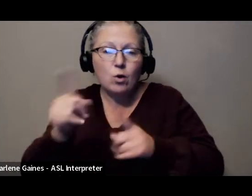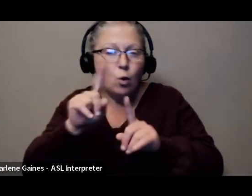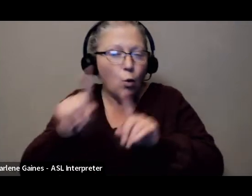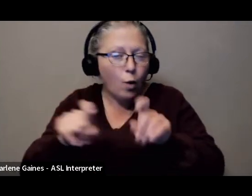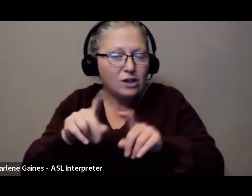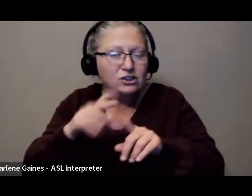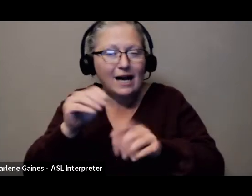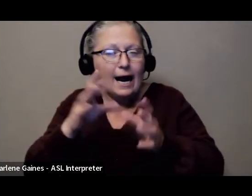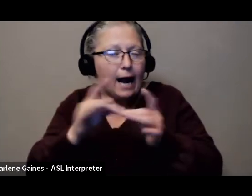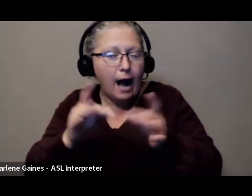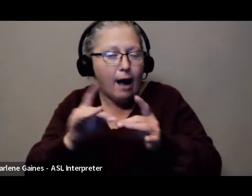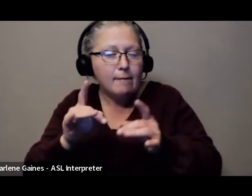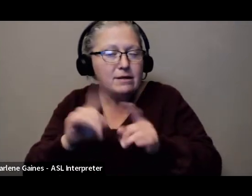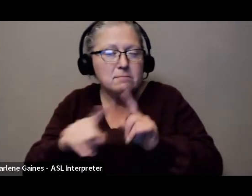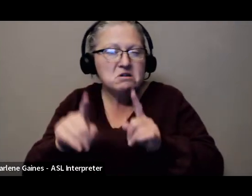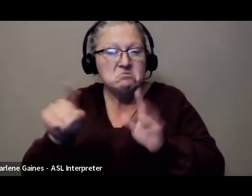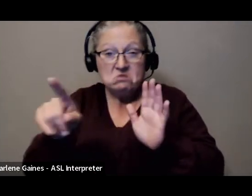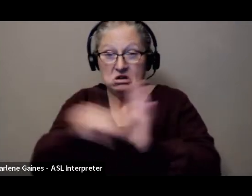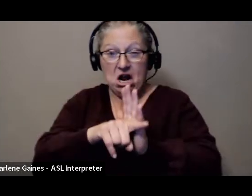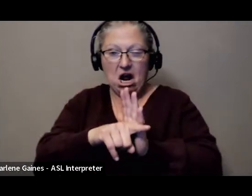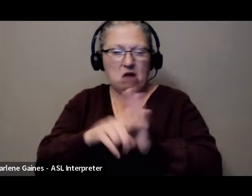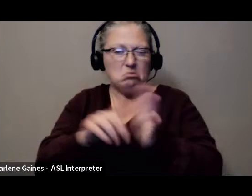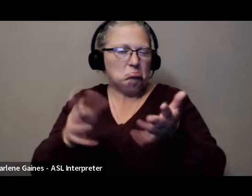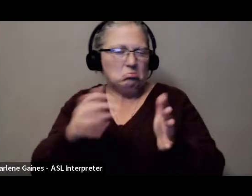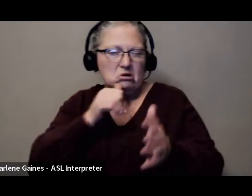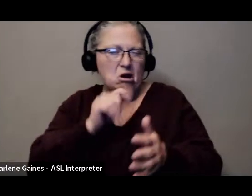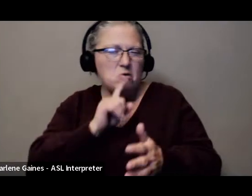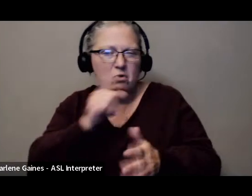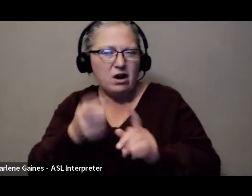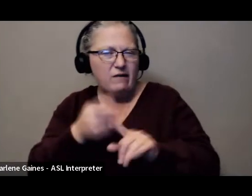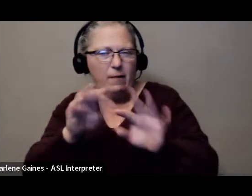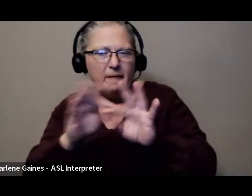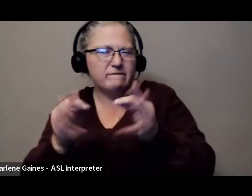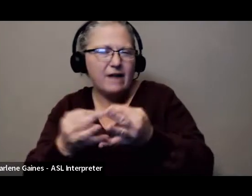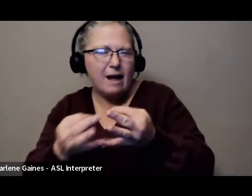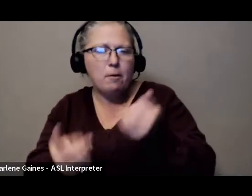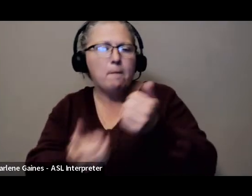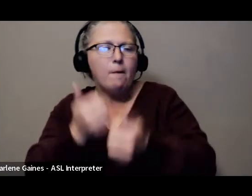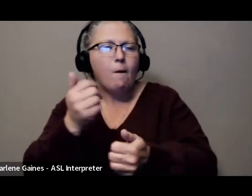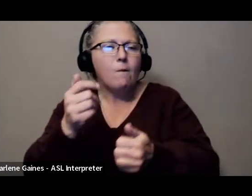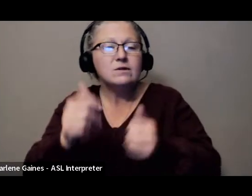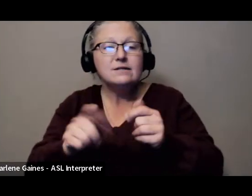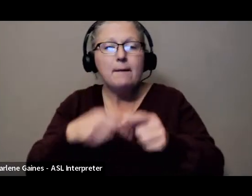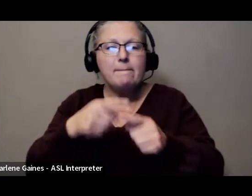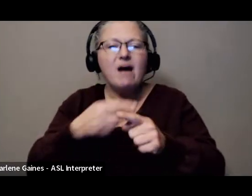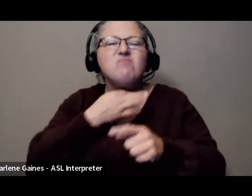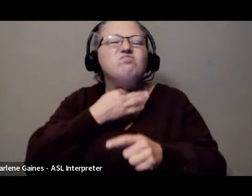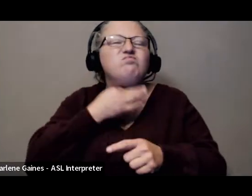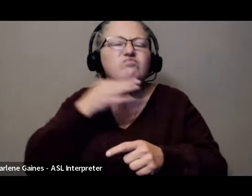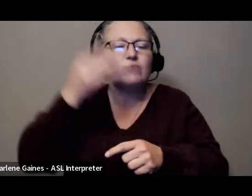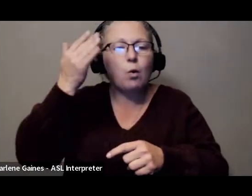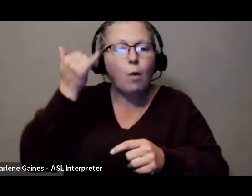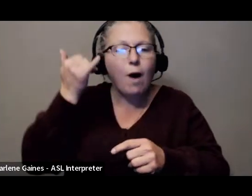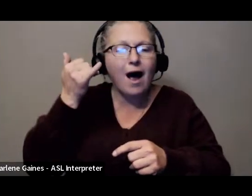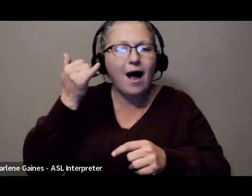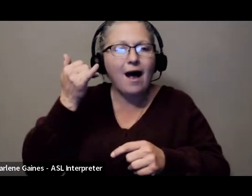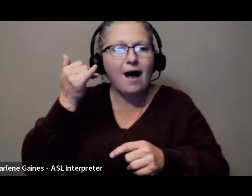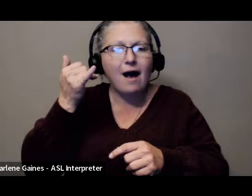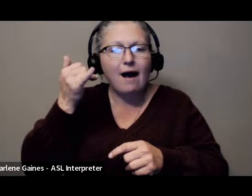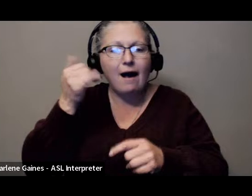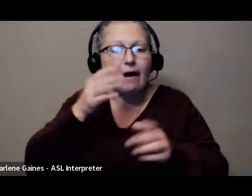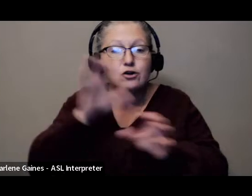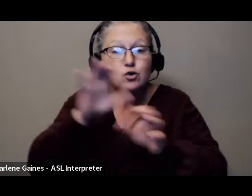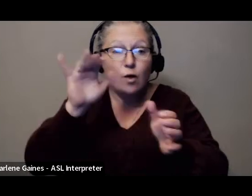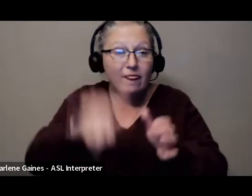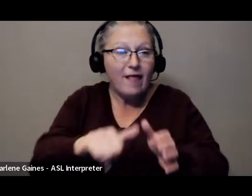comments around it, but again, nothing negative necessarily from the families, more just curiosities around why it was this way and